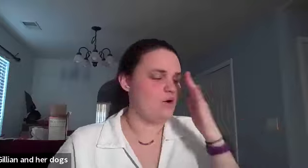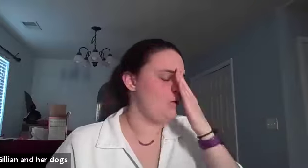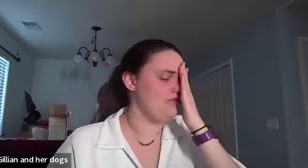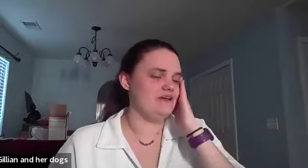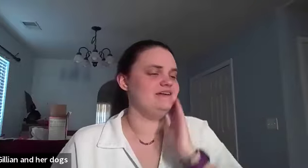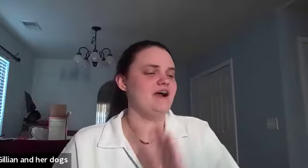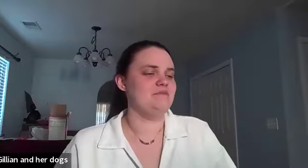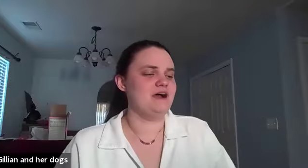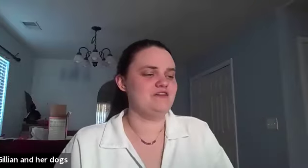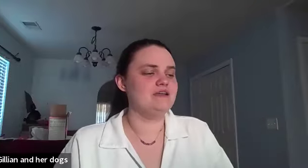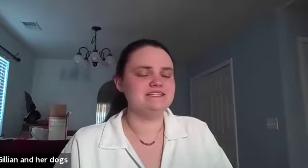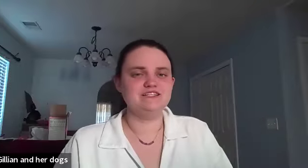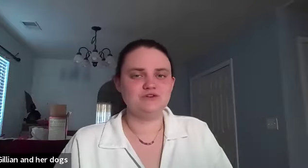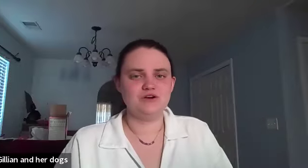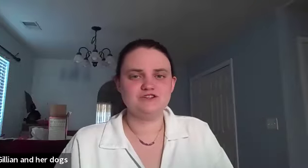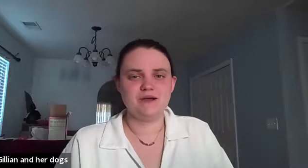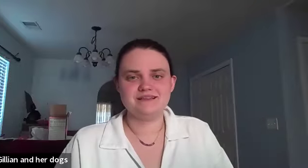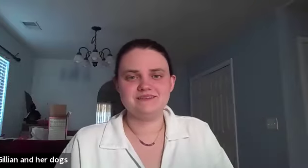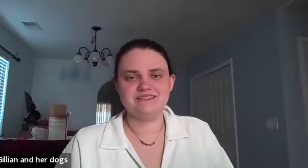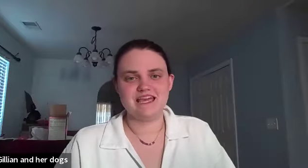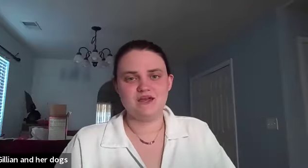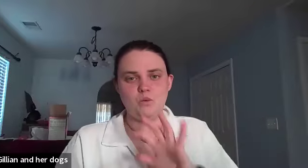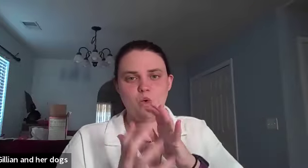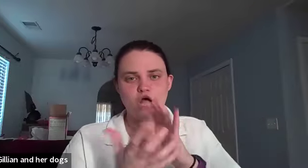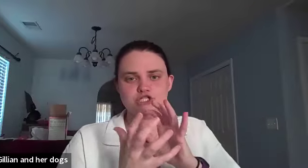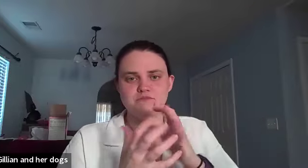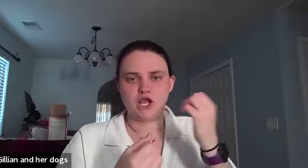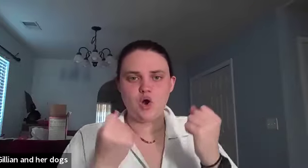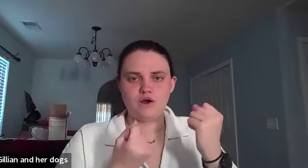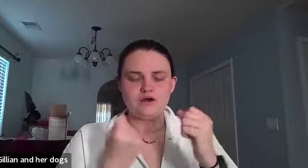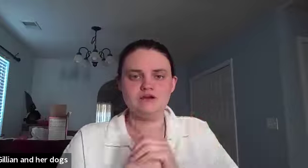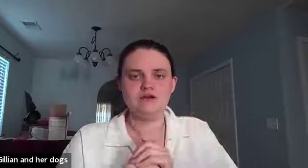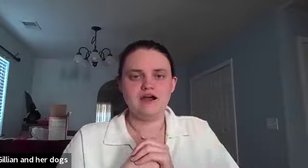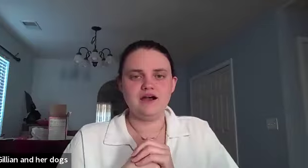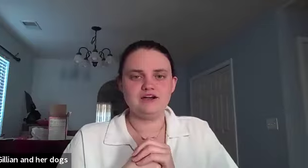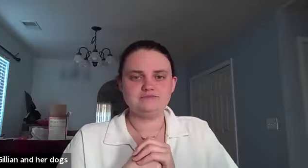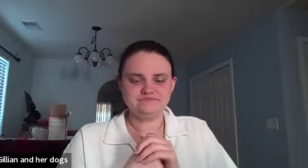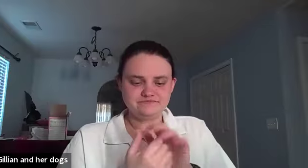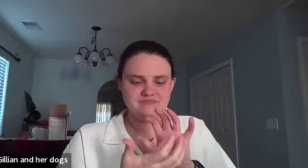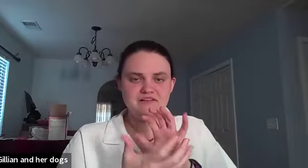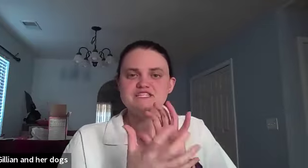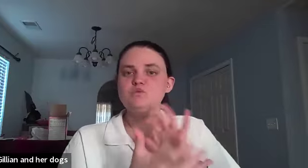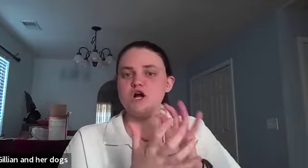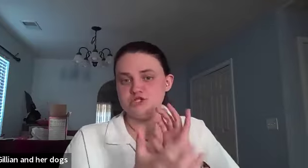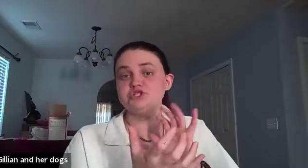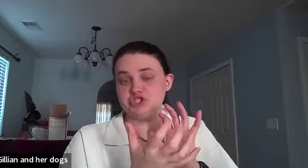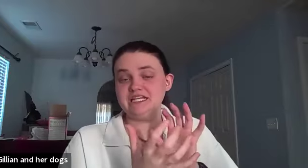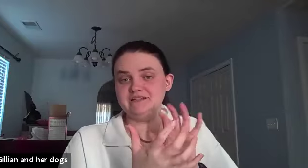a whole thing. I've gotten teased on also. I accidentally said wash my car. Um, this is washer machine,